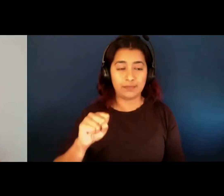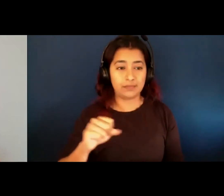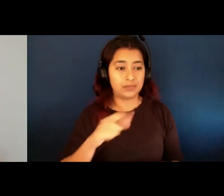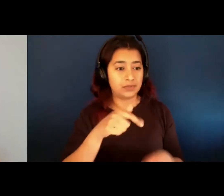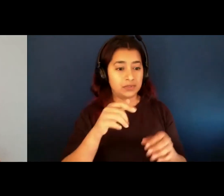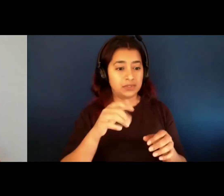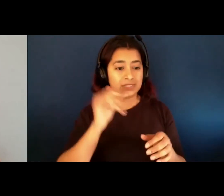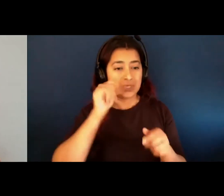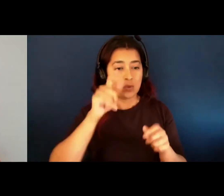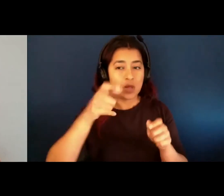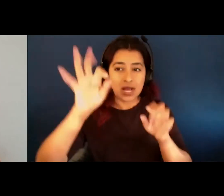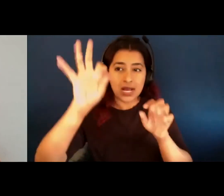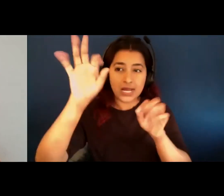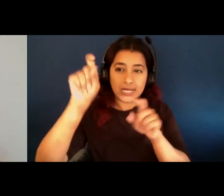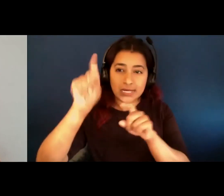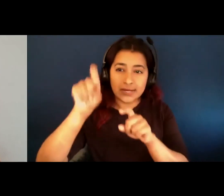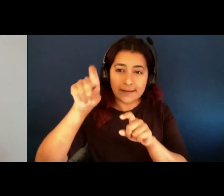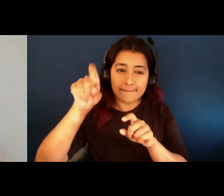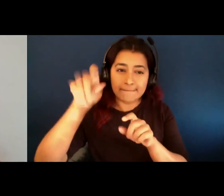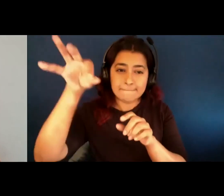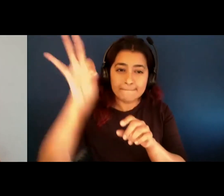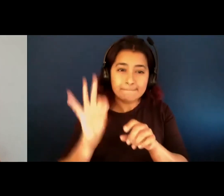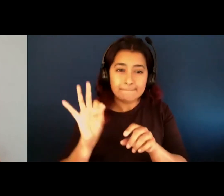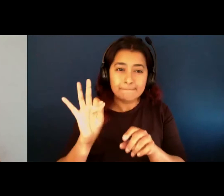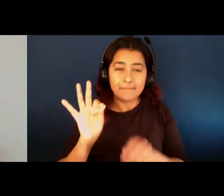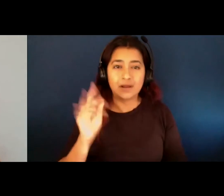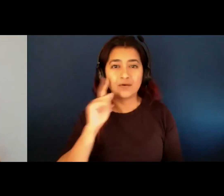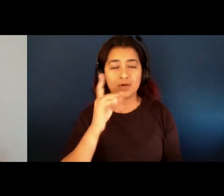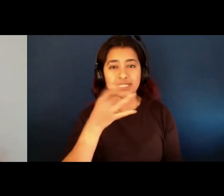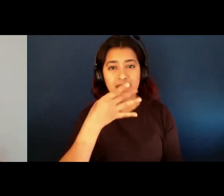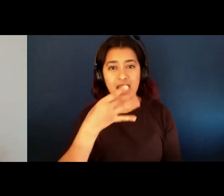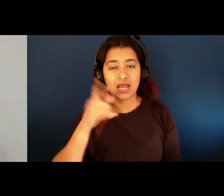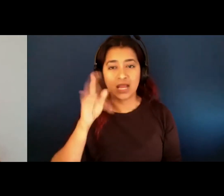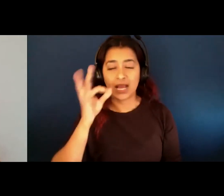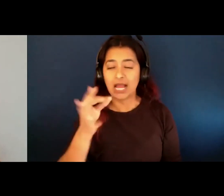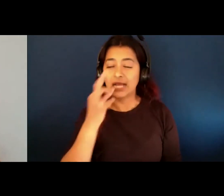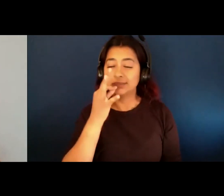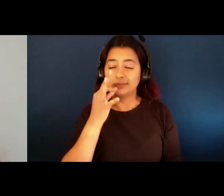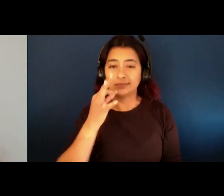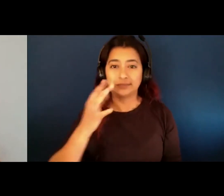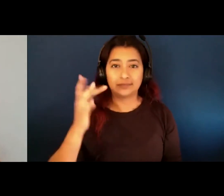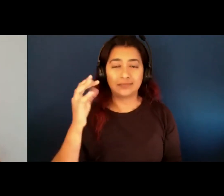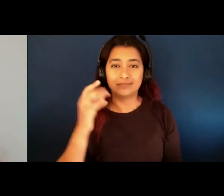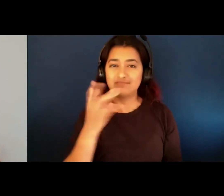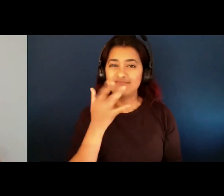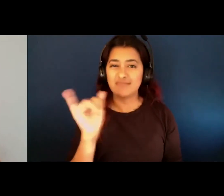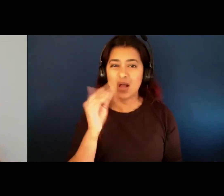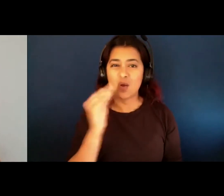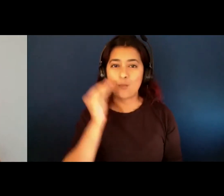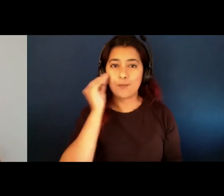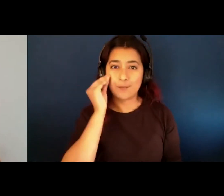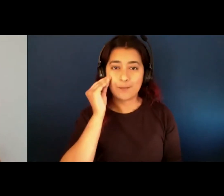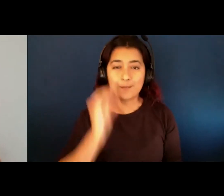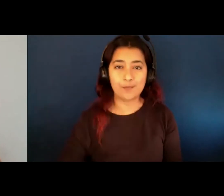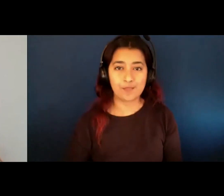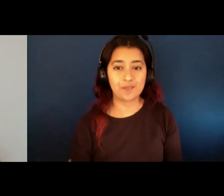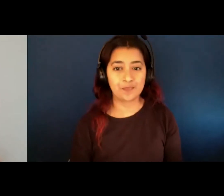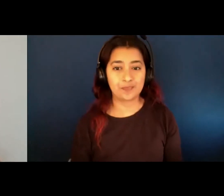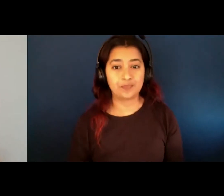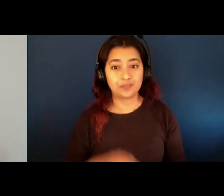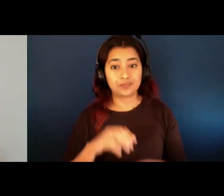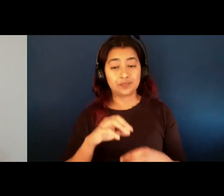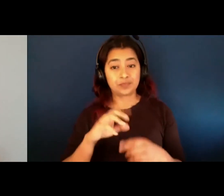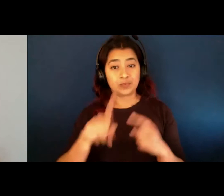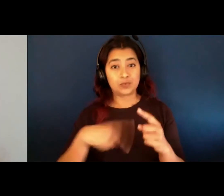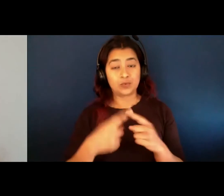chip away at the paint for a snack. It calmed her, it tasted like home. So when the chorus of